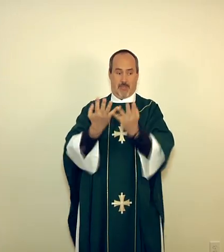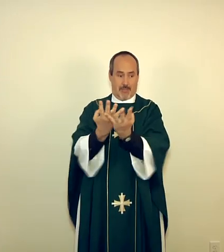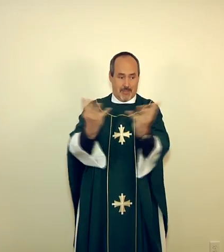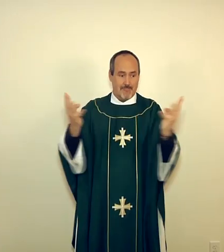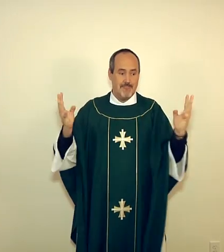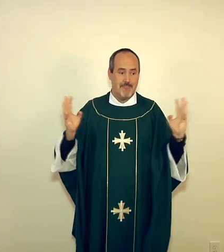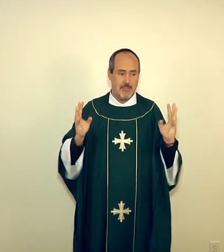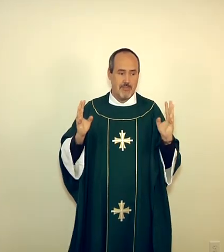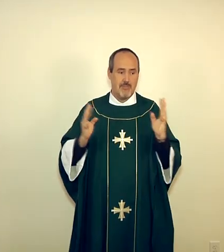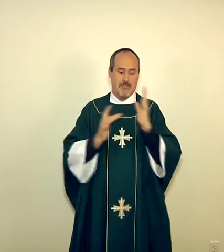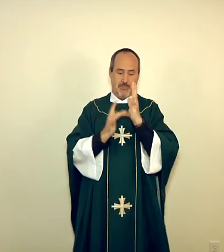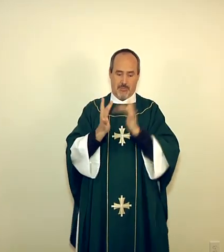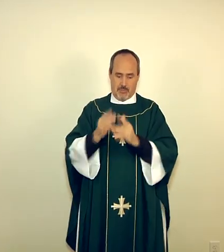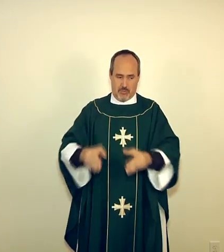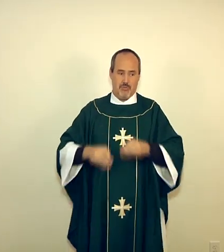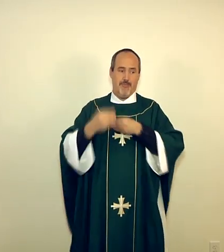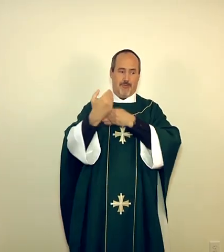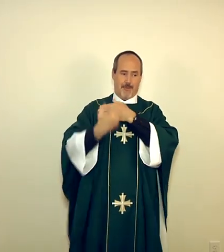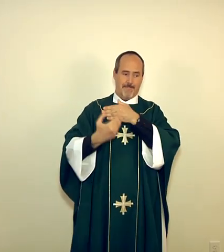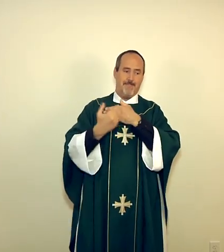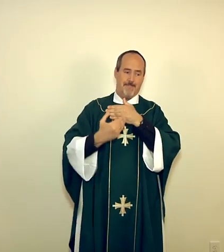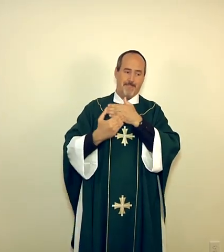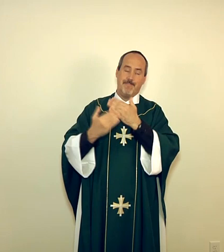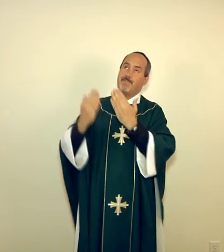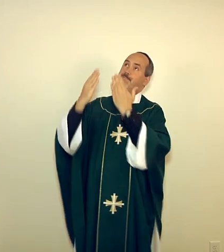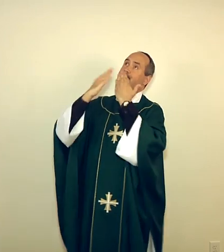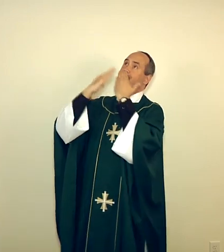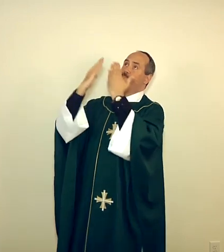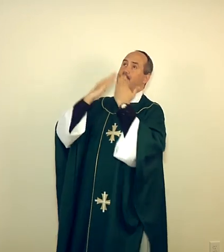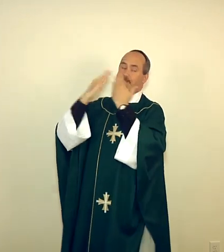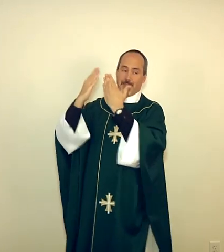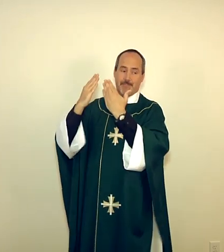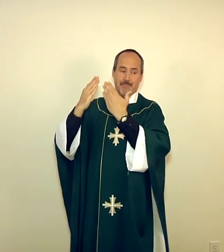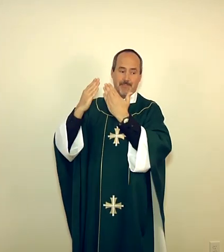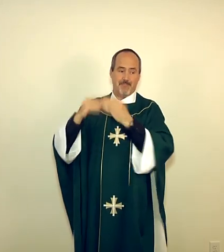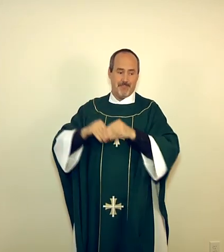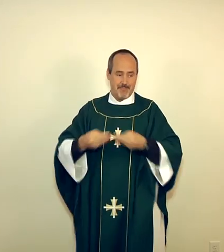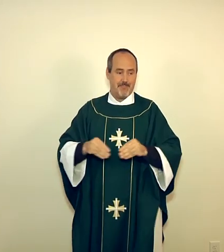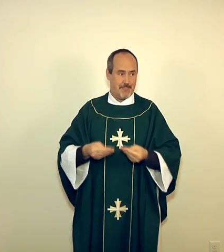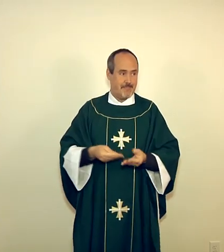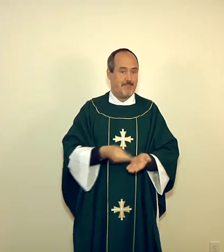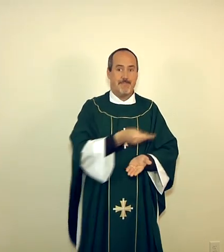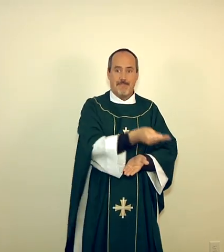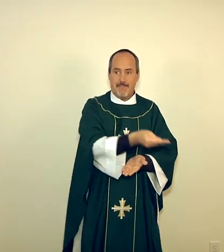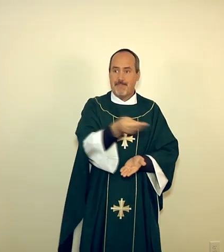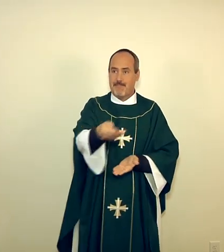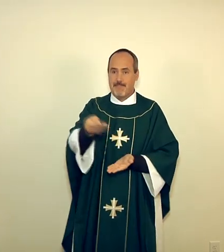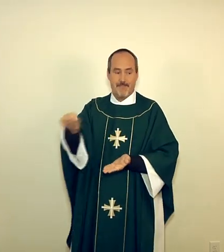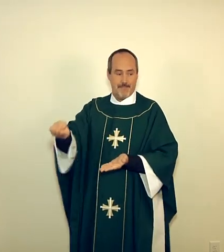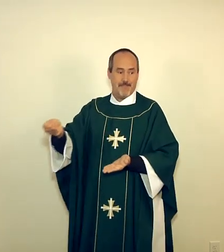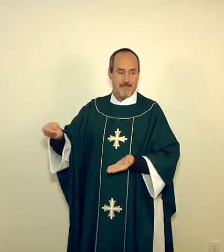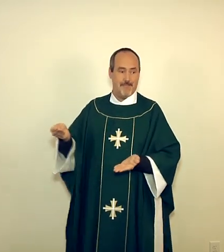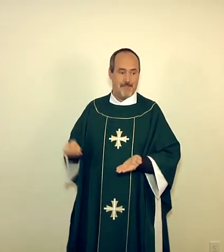he took bread, and giving thanks, broke it, and gave it to his disciples, saying,